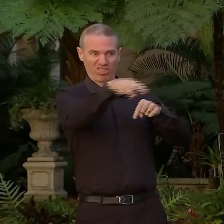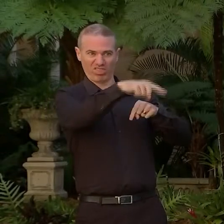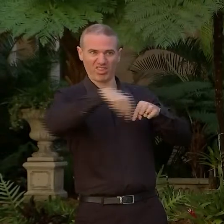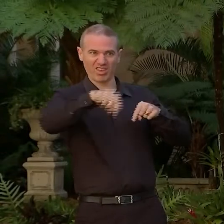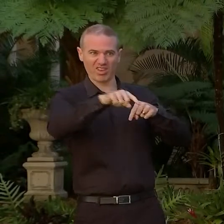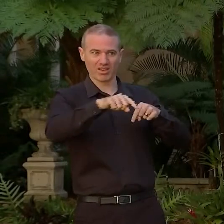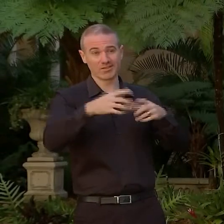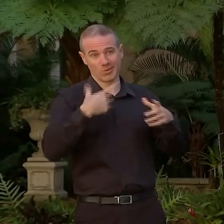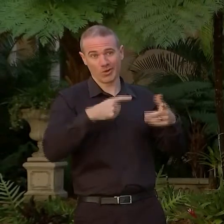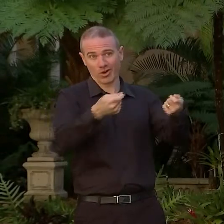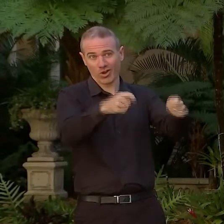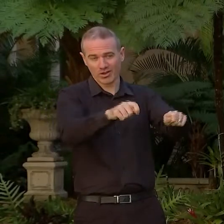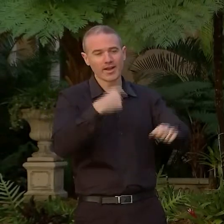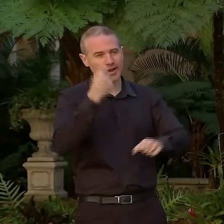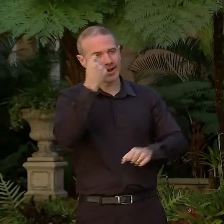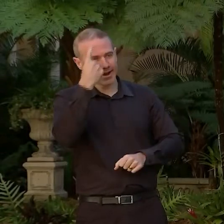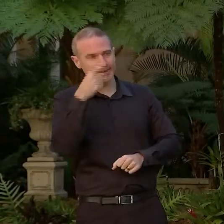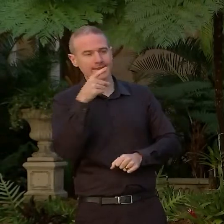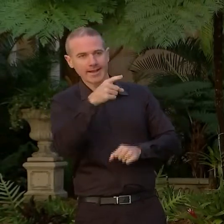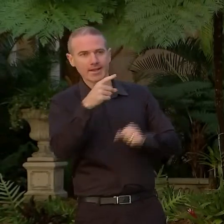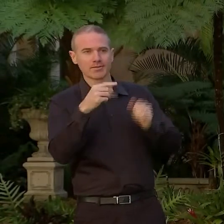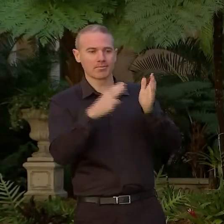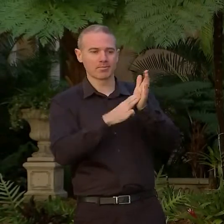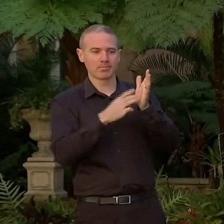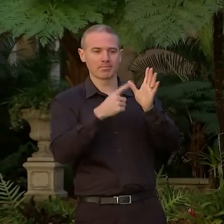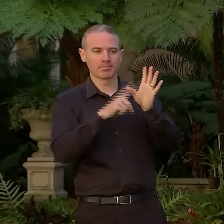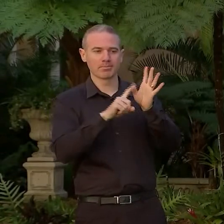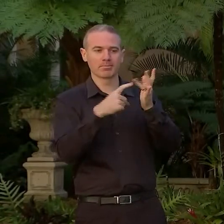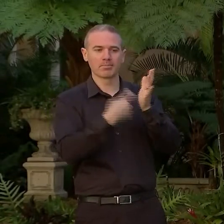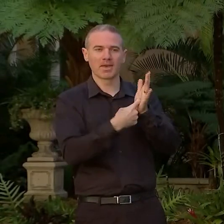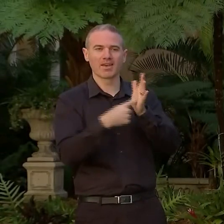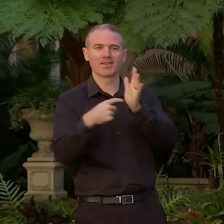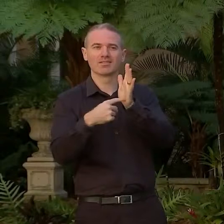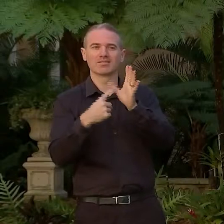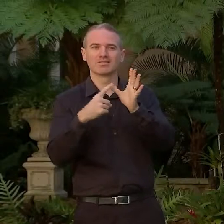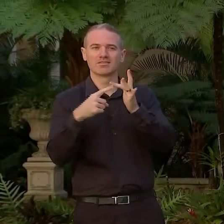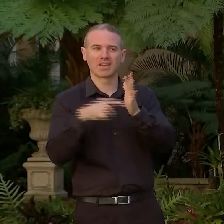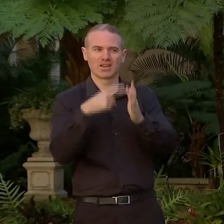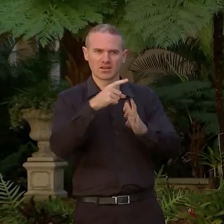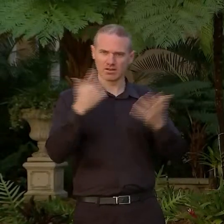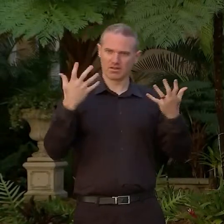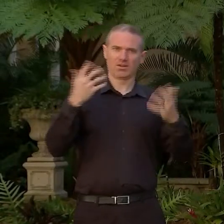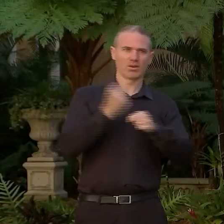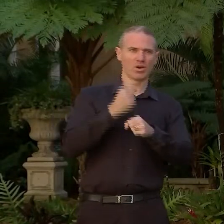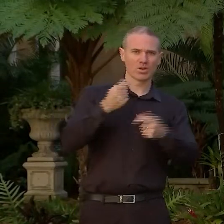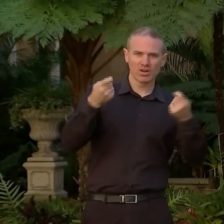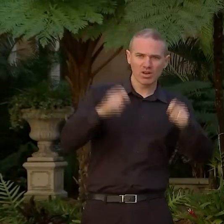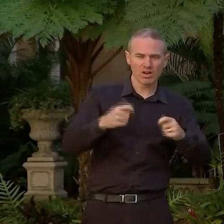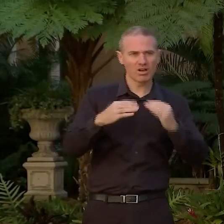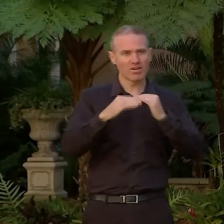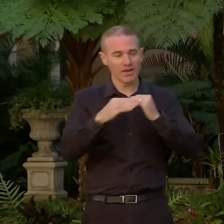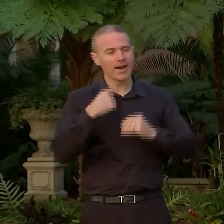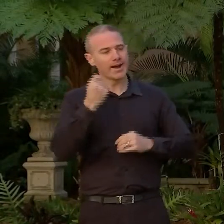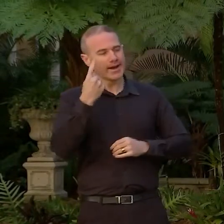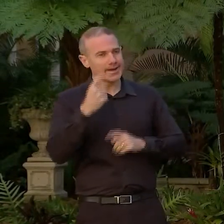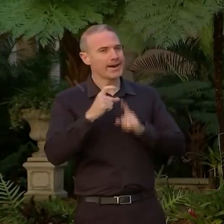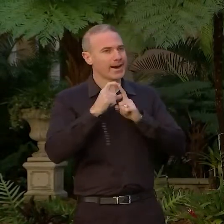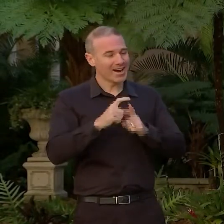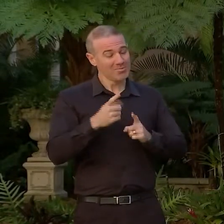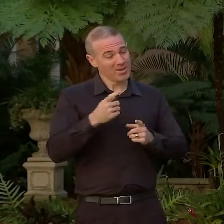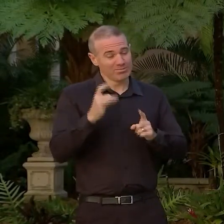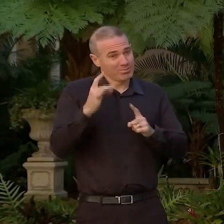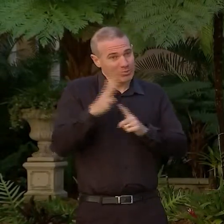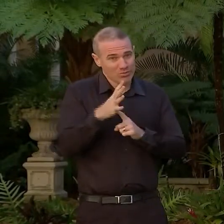about its impact on businesses on the Gold Coast, but it's critically important that we take the health advice and we apply these restrictions to the